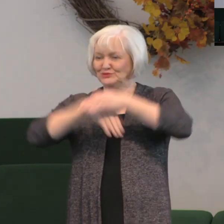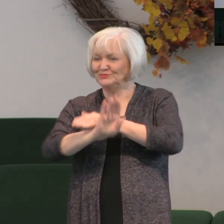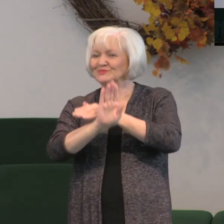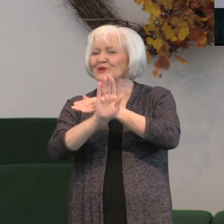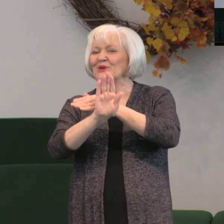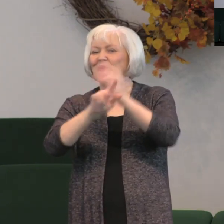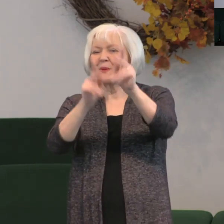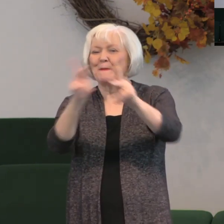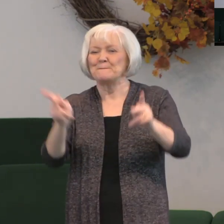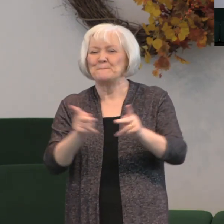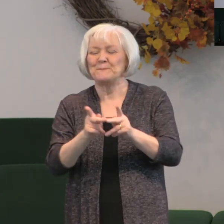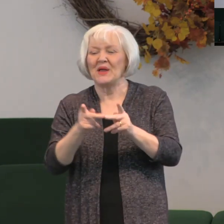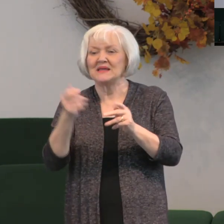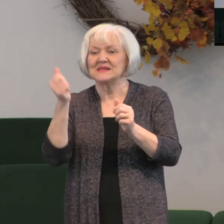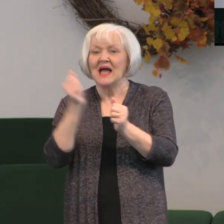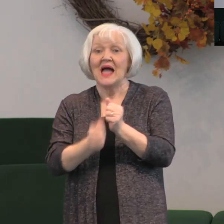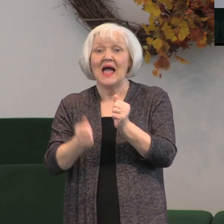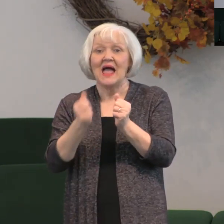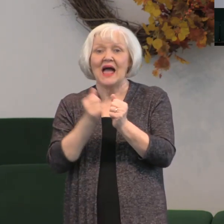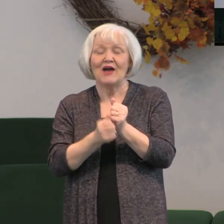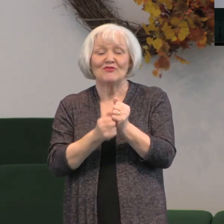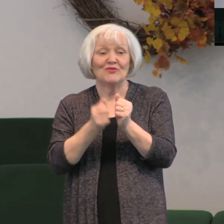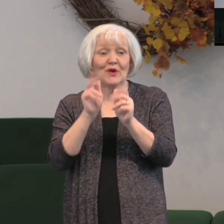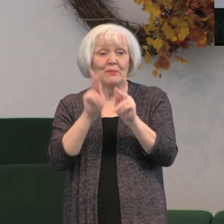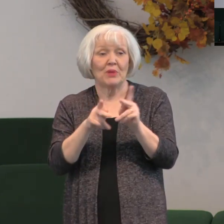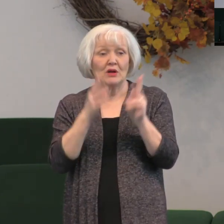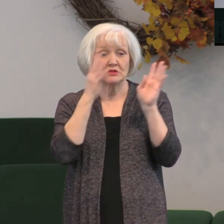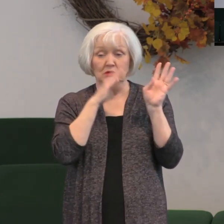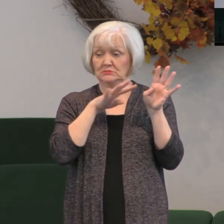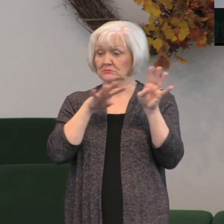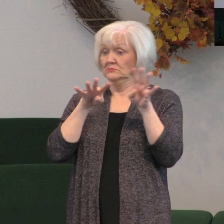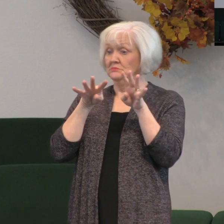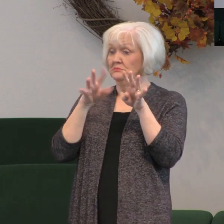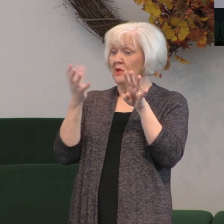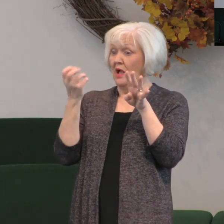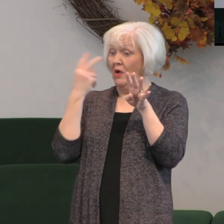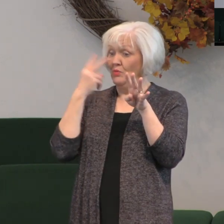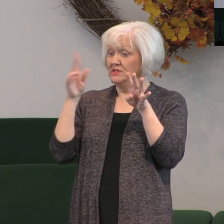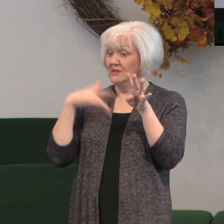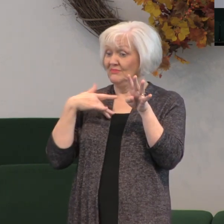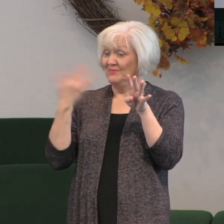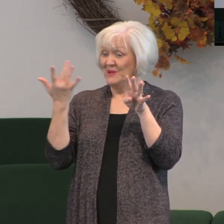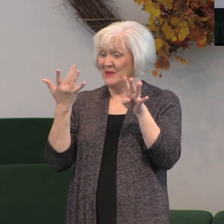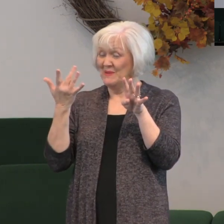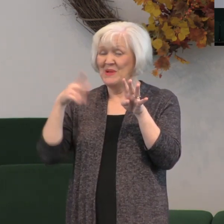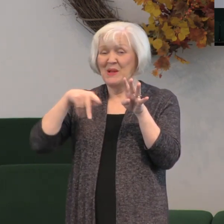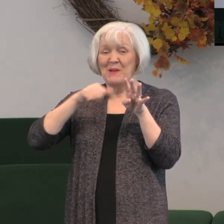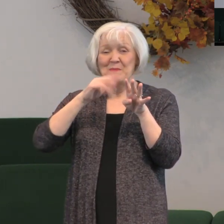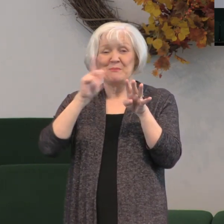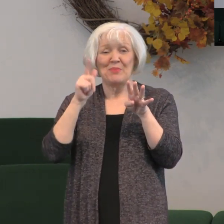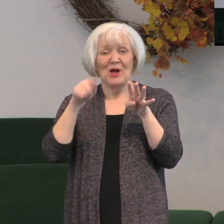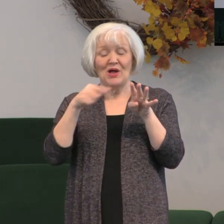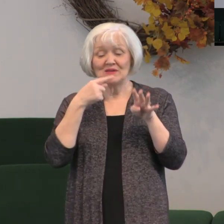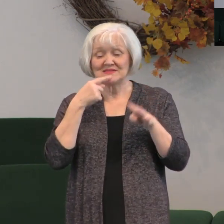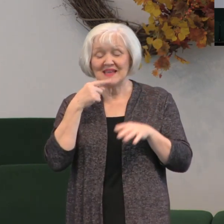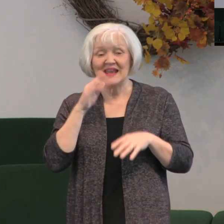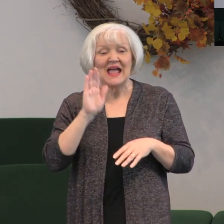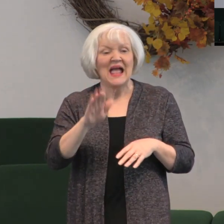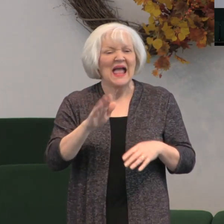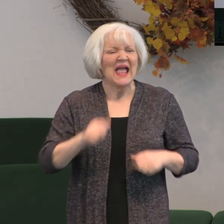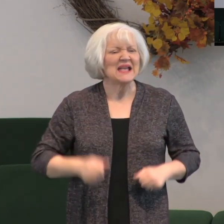that makes every eye and every head turn to see what is going on. And when Paul talked about his life he said that